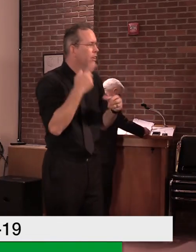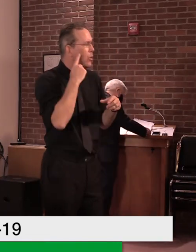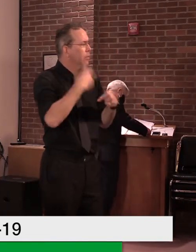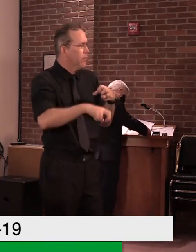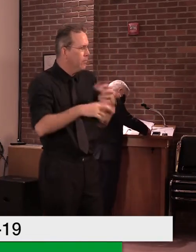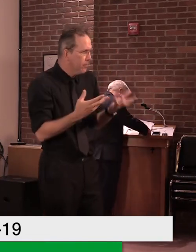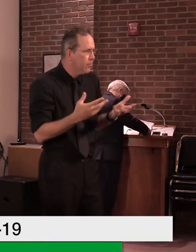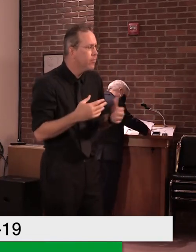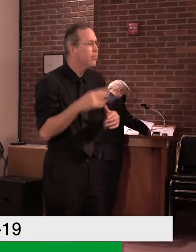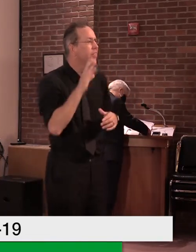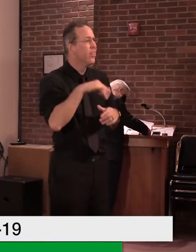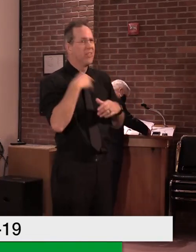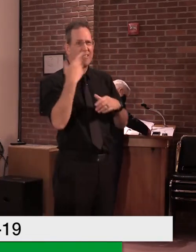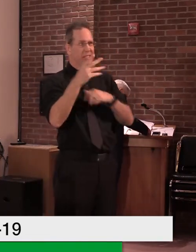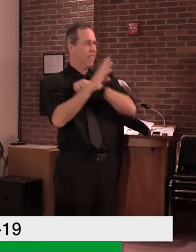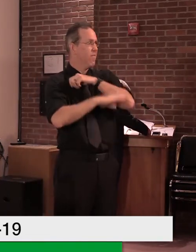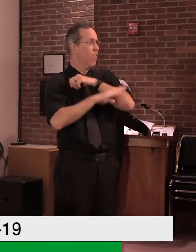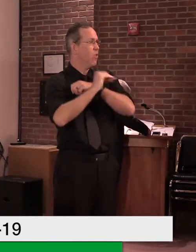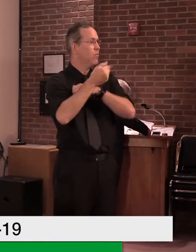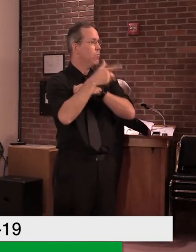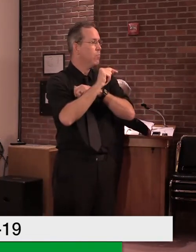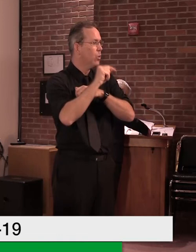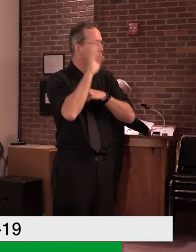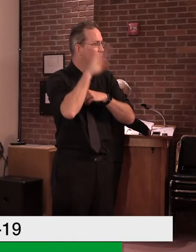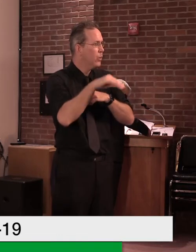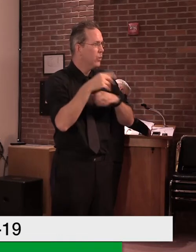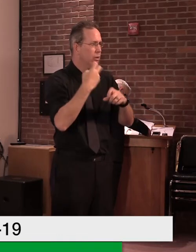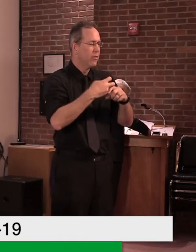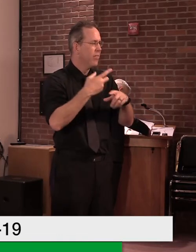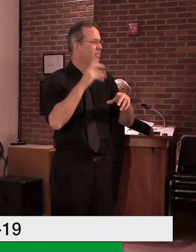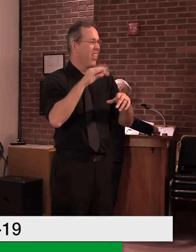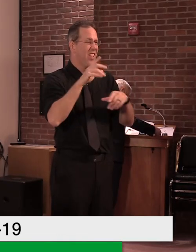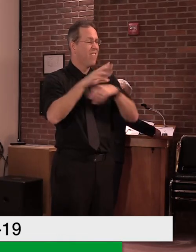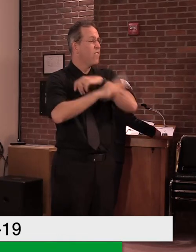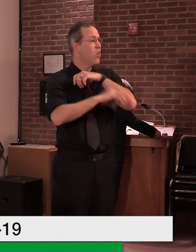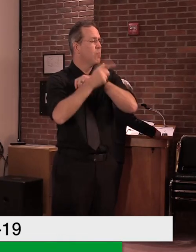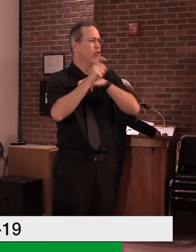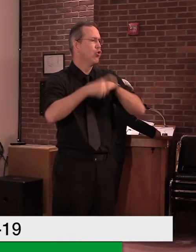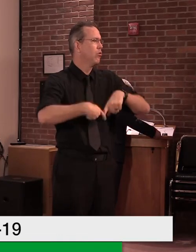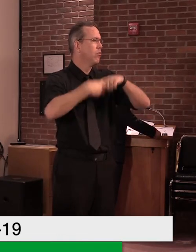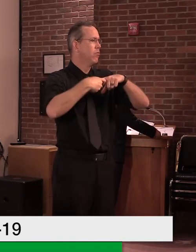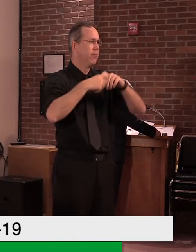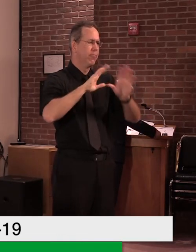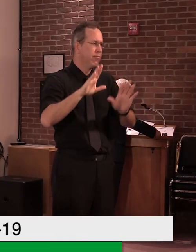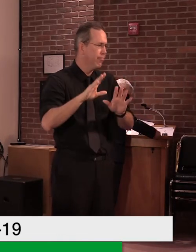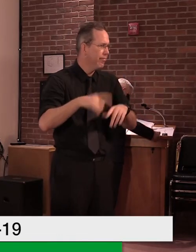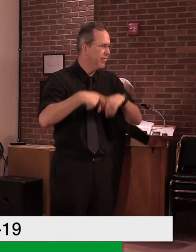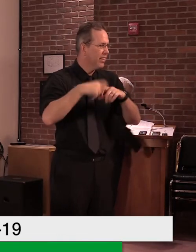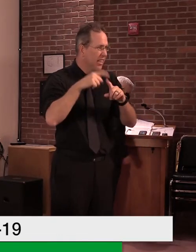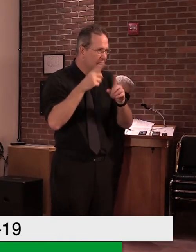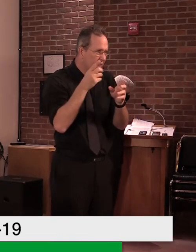some activities that are not going to happen this year, to be perfectly blunt.